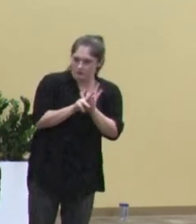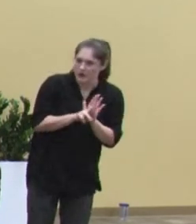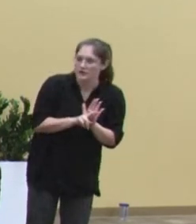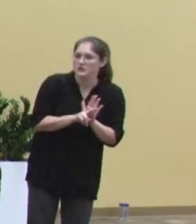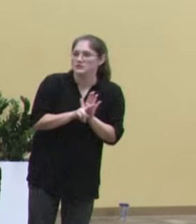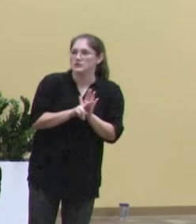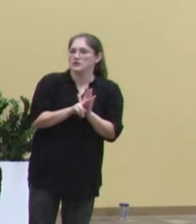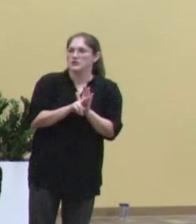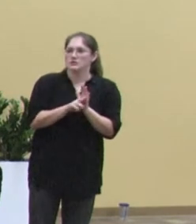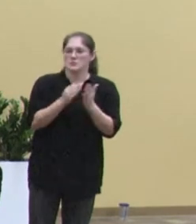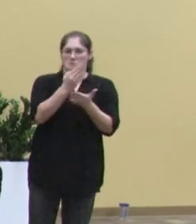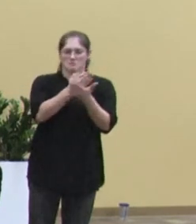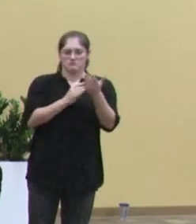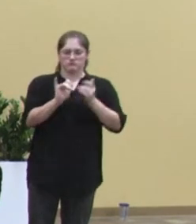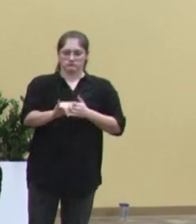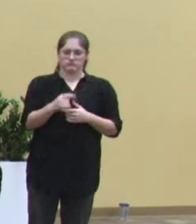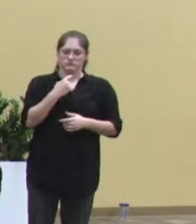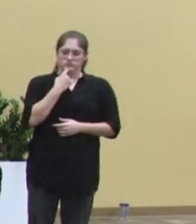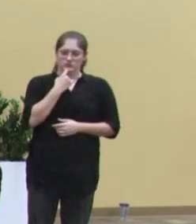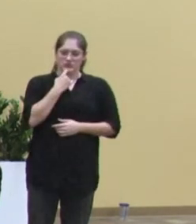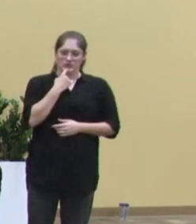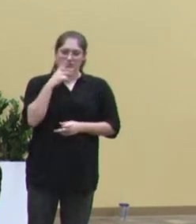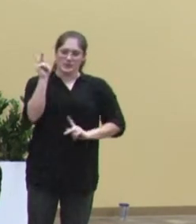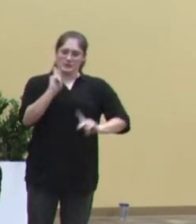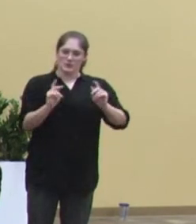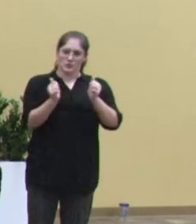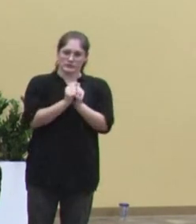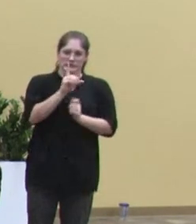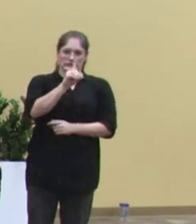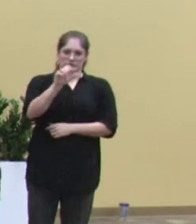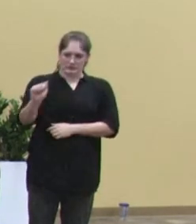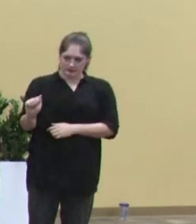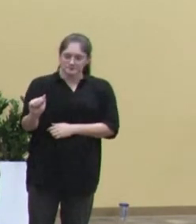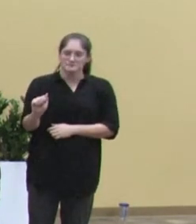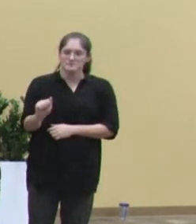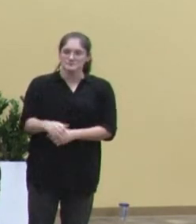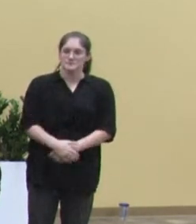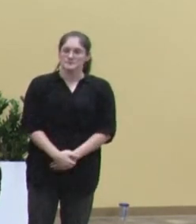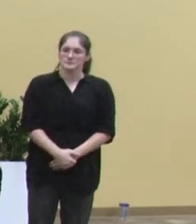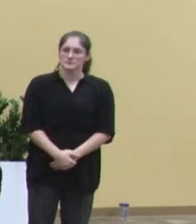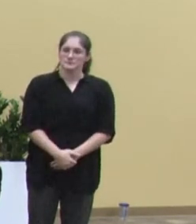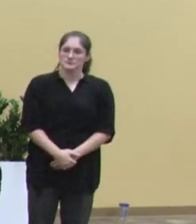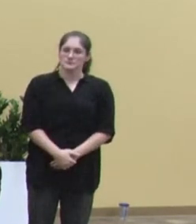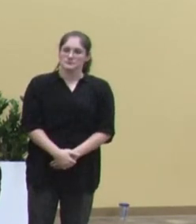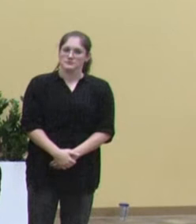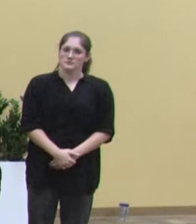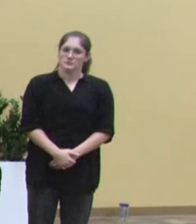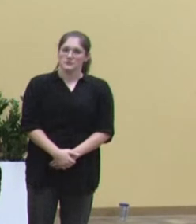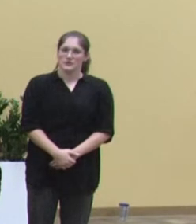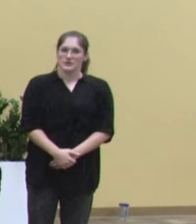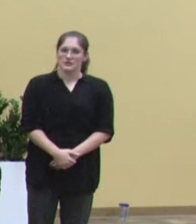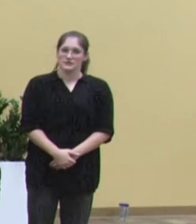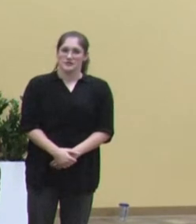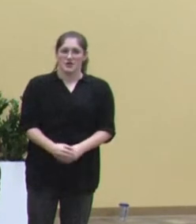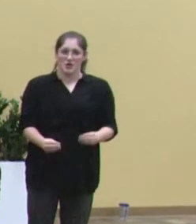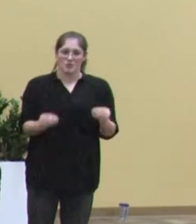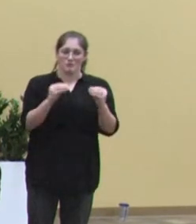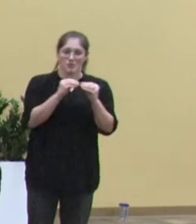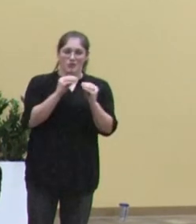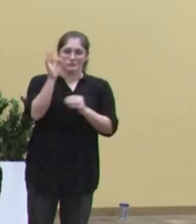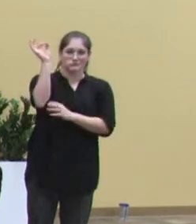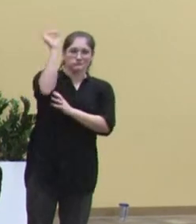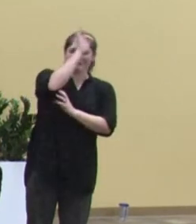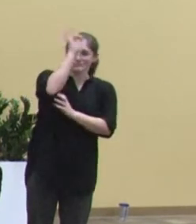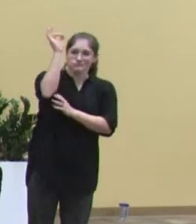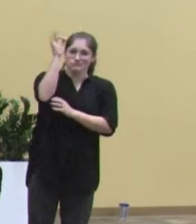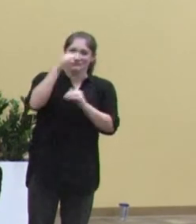that which talked about persons with disabilities, which is probably even lesser known. So Joseph, tell us